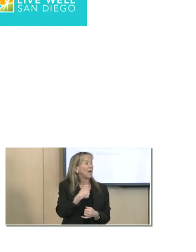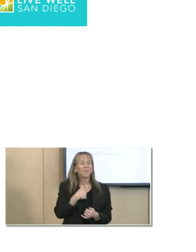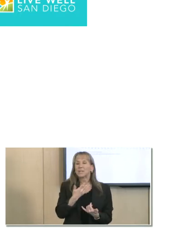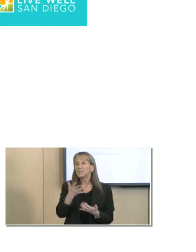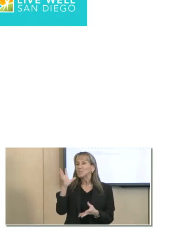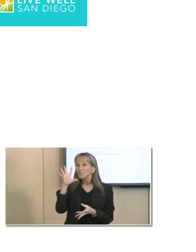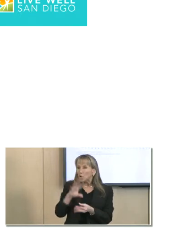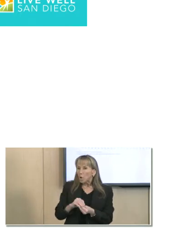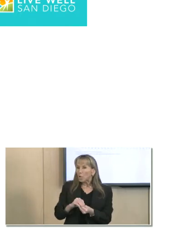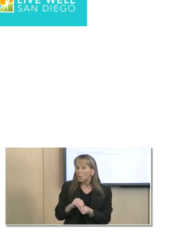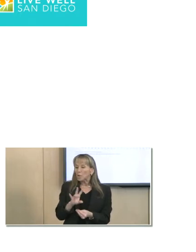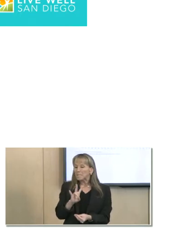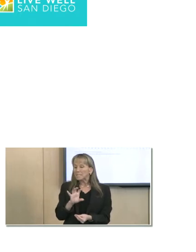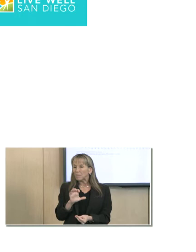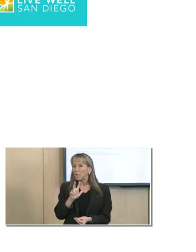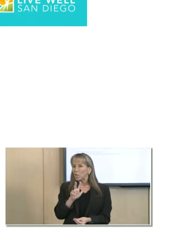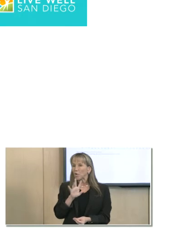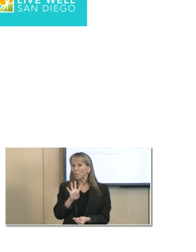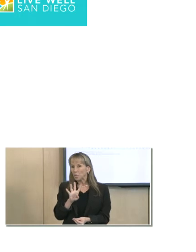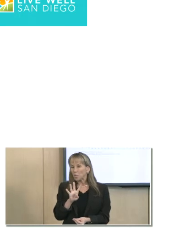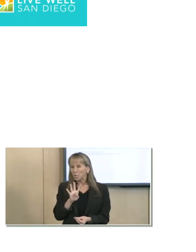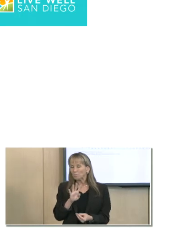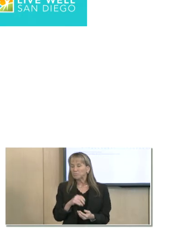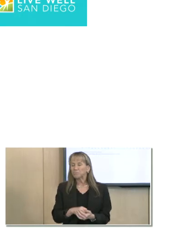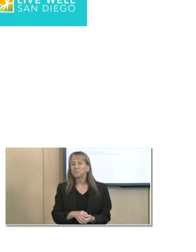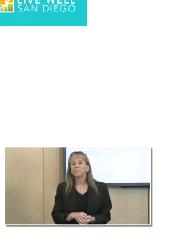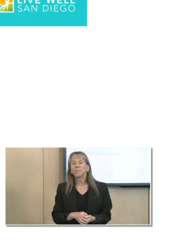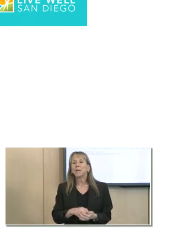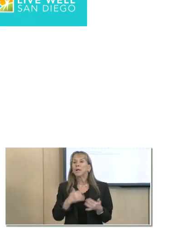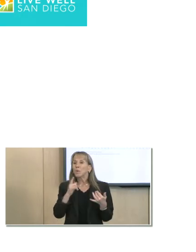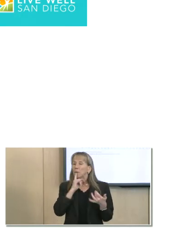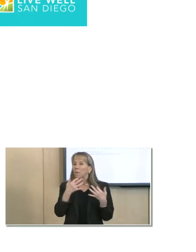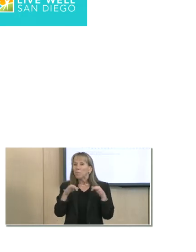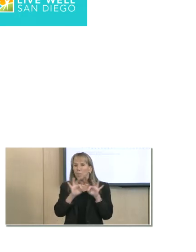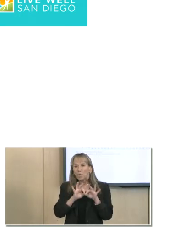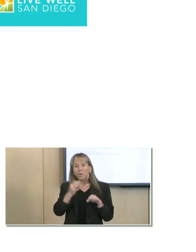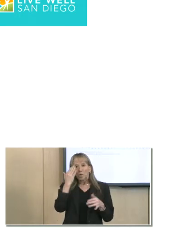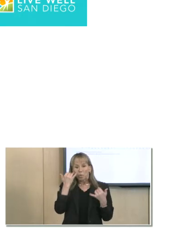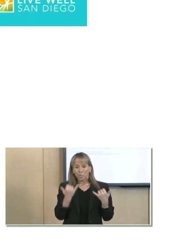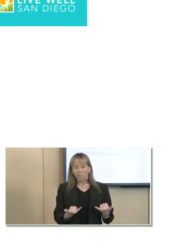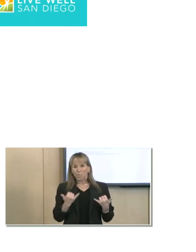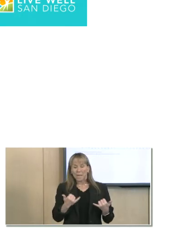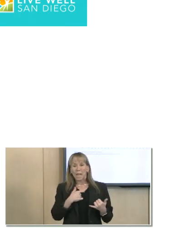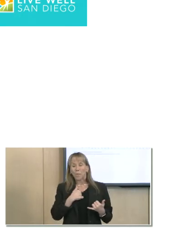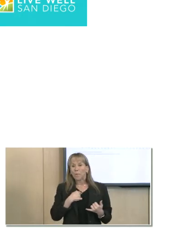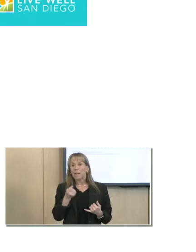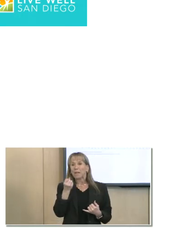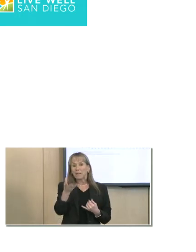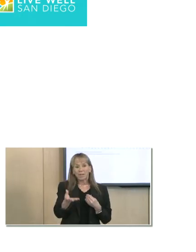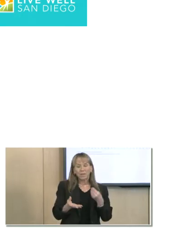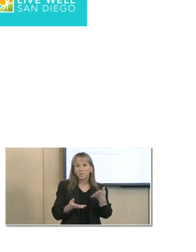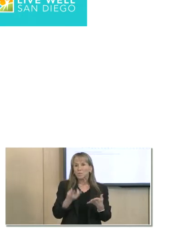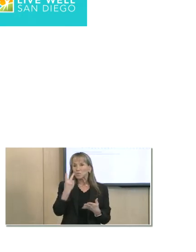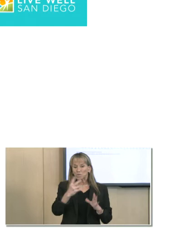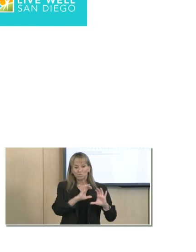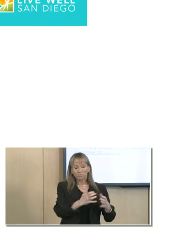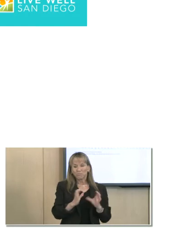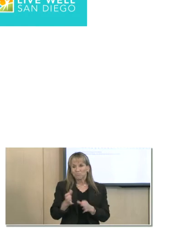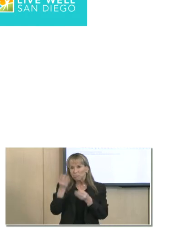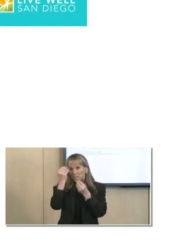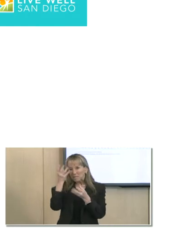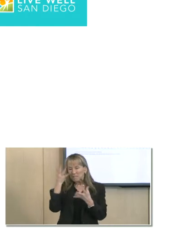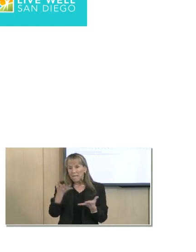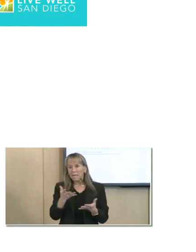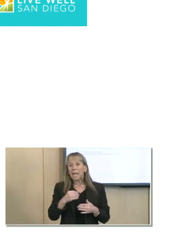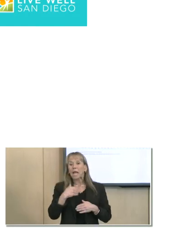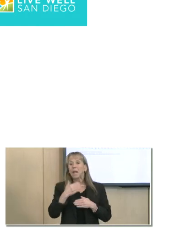of 734. And so it is important to note that for this day, we are sharing two sets of data, and moving forward,